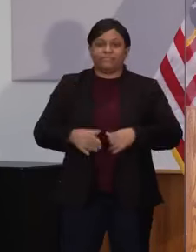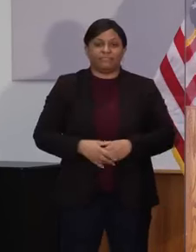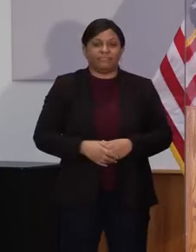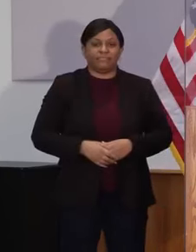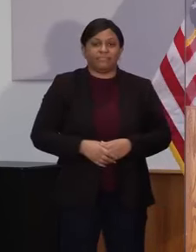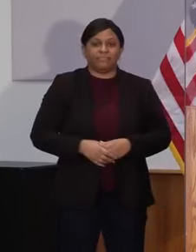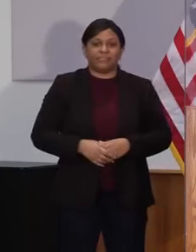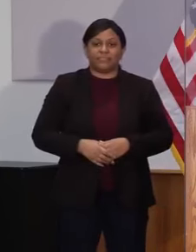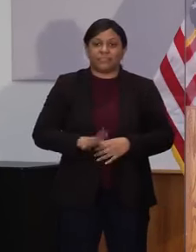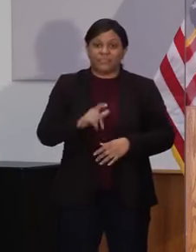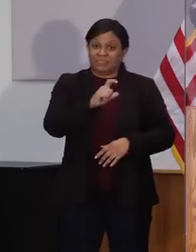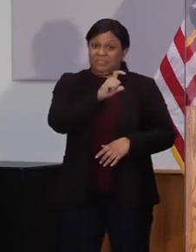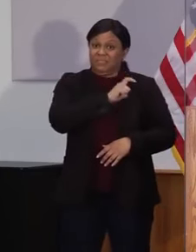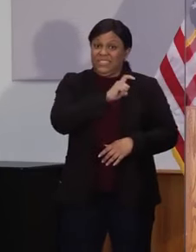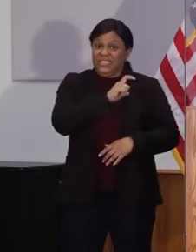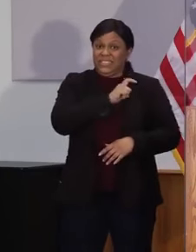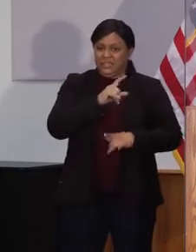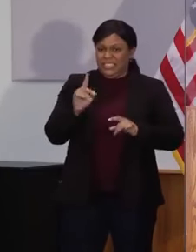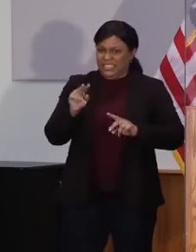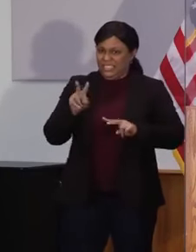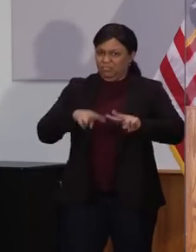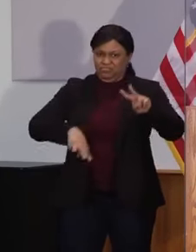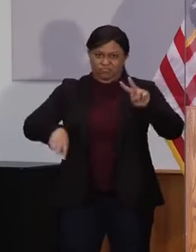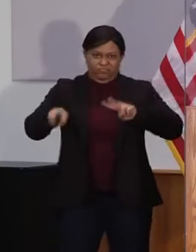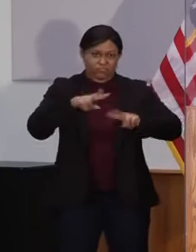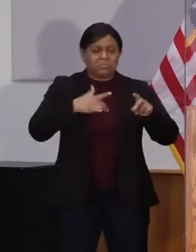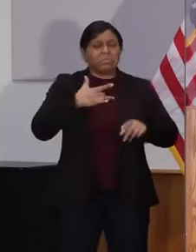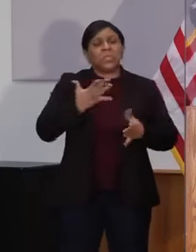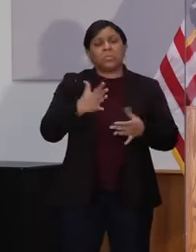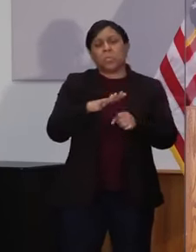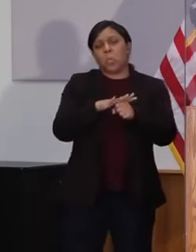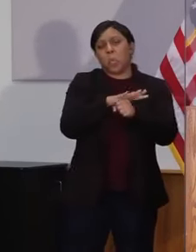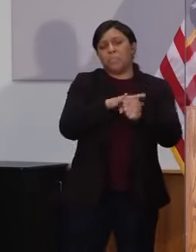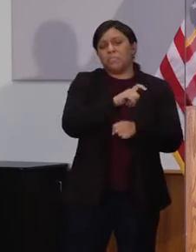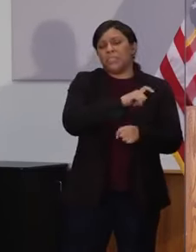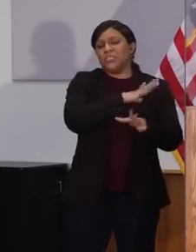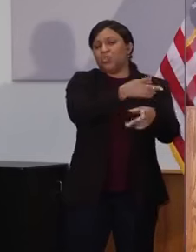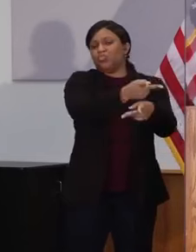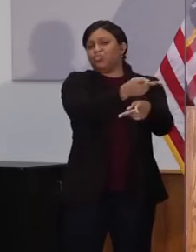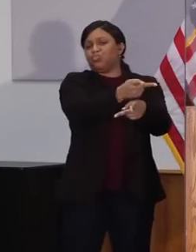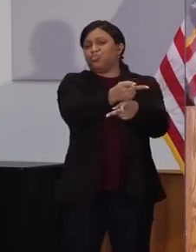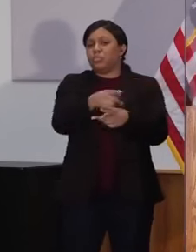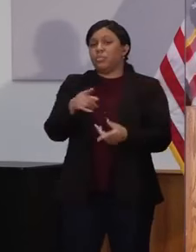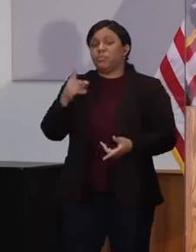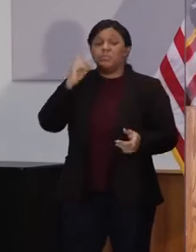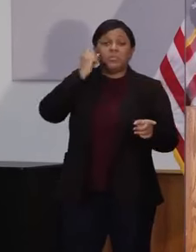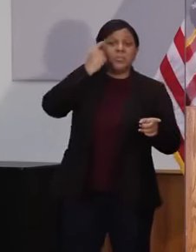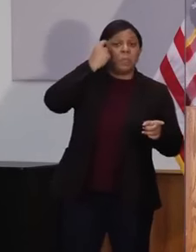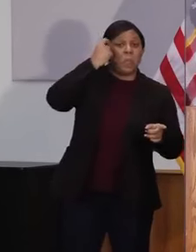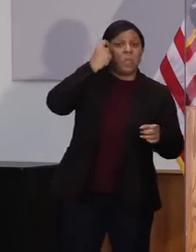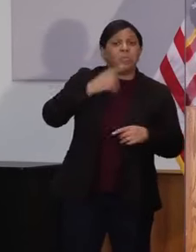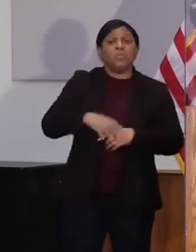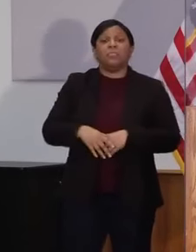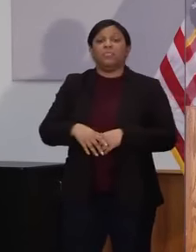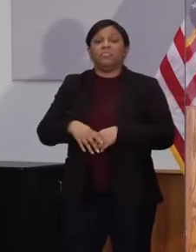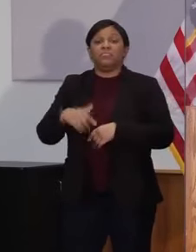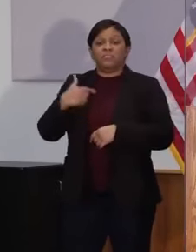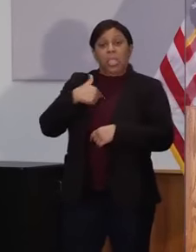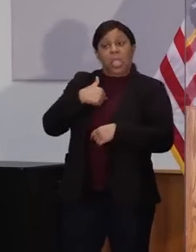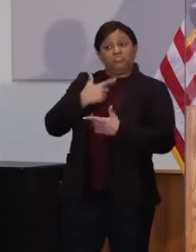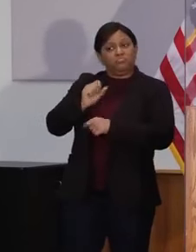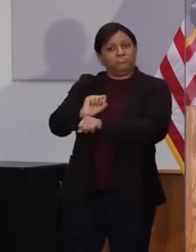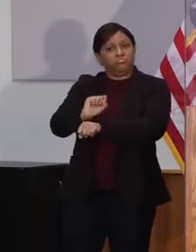Policing in this kind of context is typically local policing driven. I ran St. Paul and ran transit for a number of years, and I can tell you that